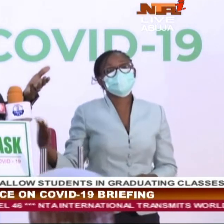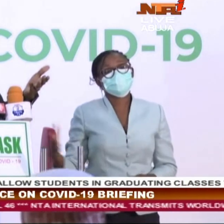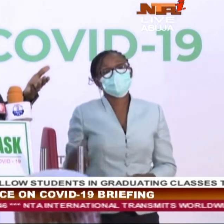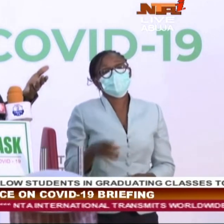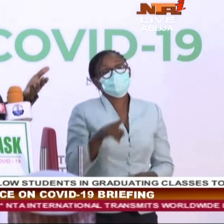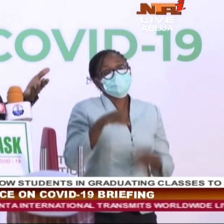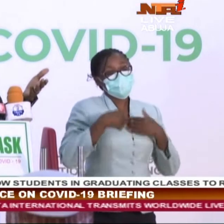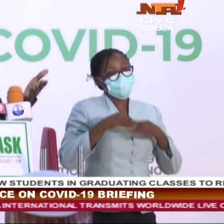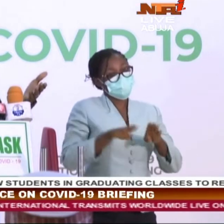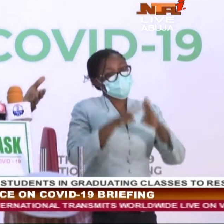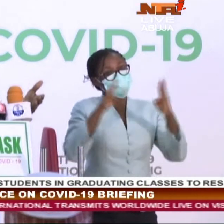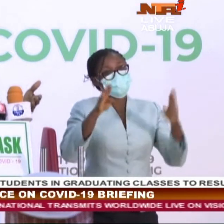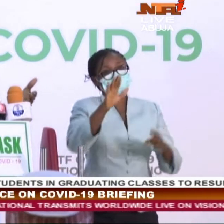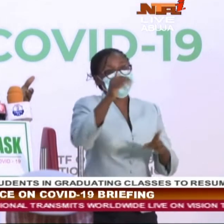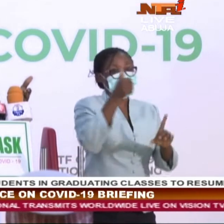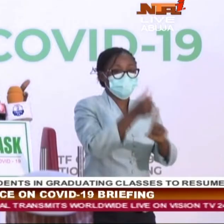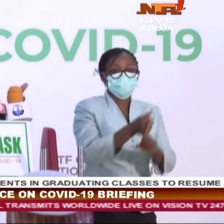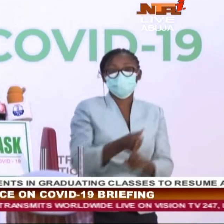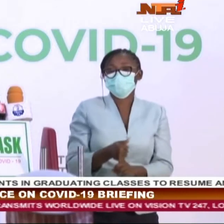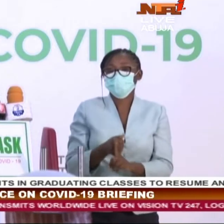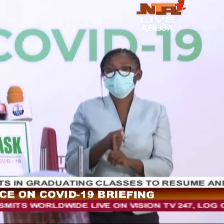have exposed yourselves